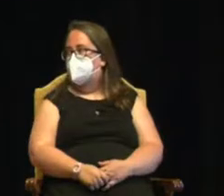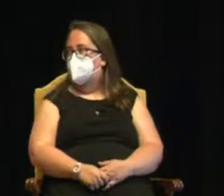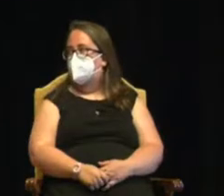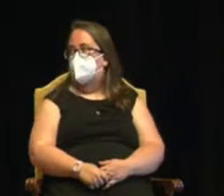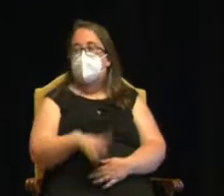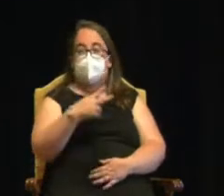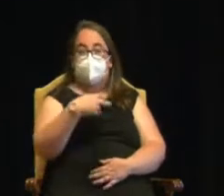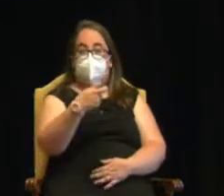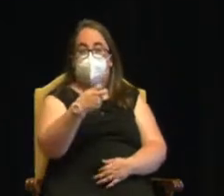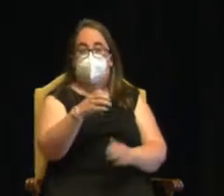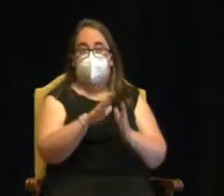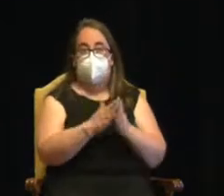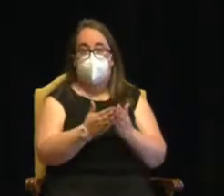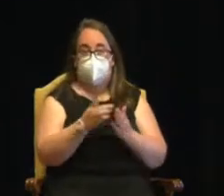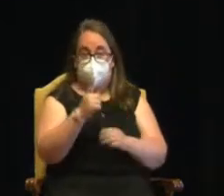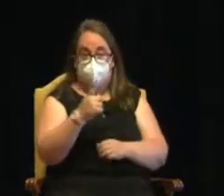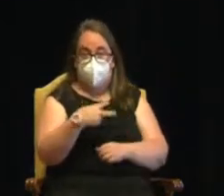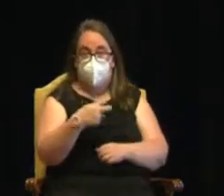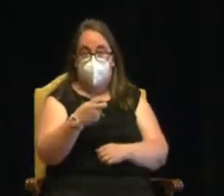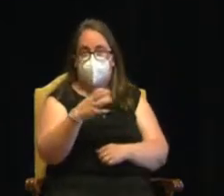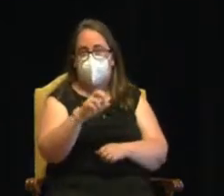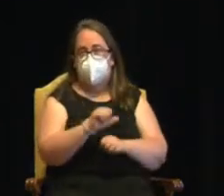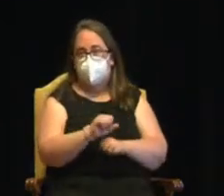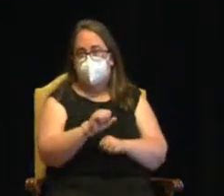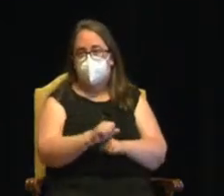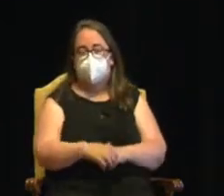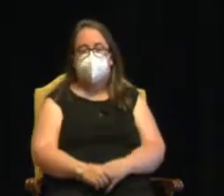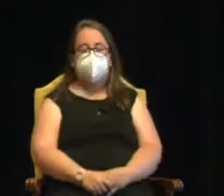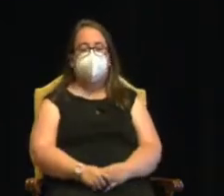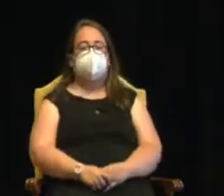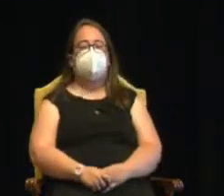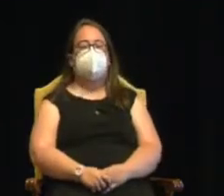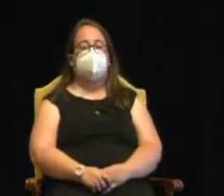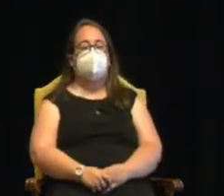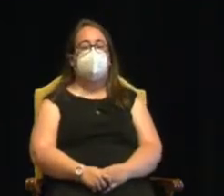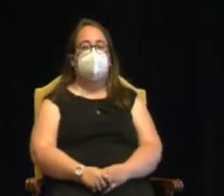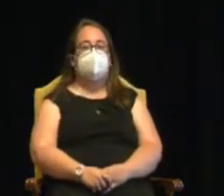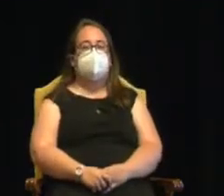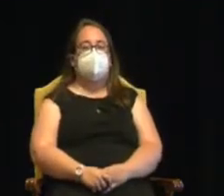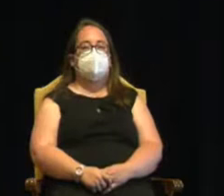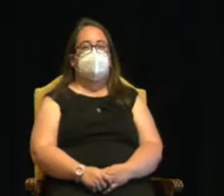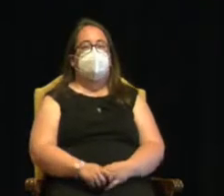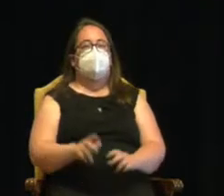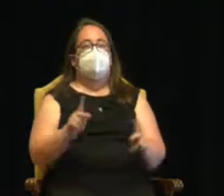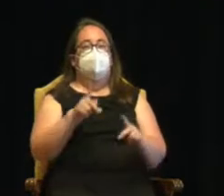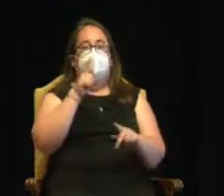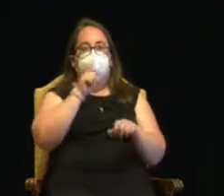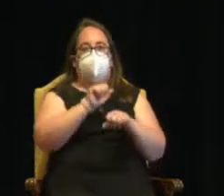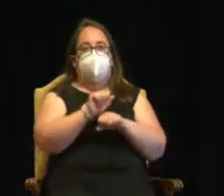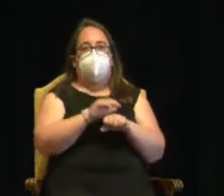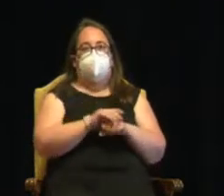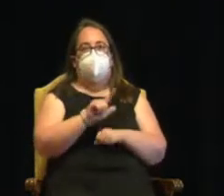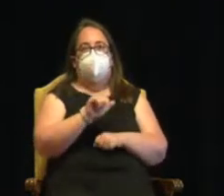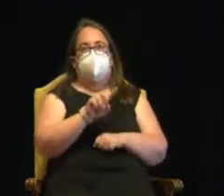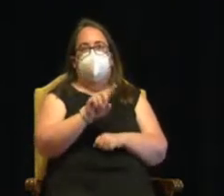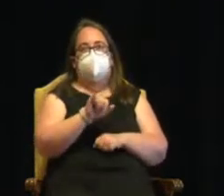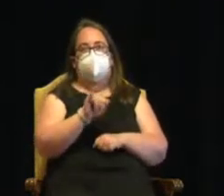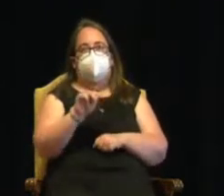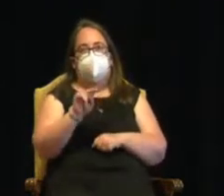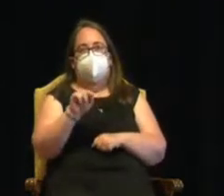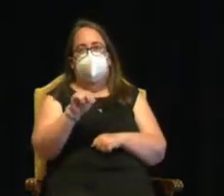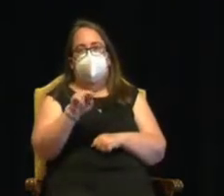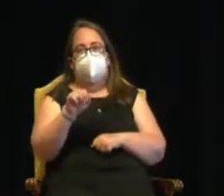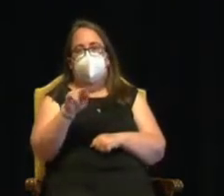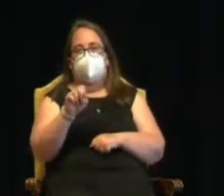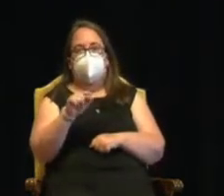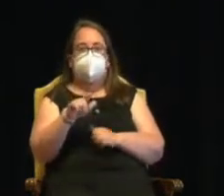are they appropriating your work? The people who are working on Lady in the Lake, they're so lovely and they're so nice and